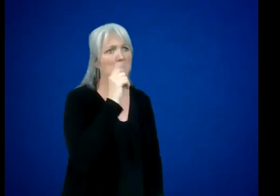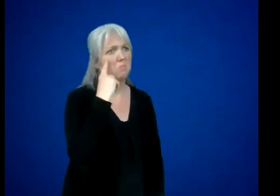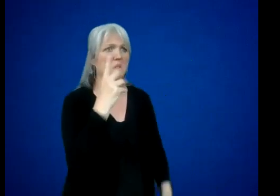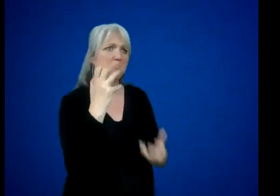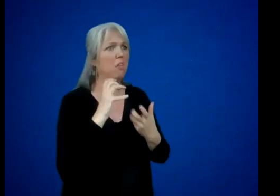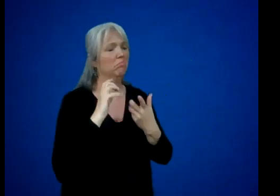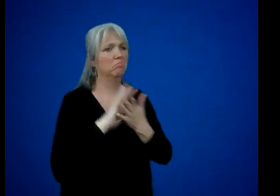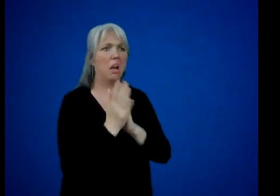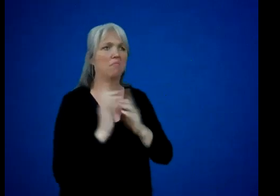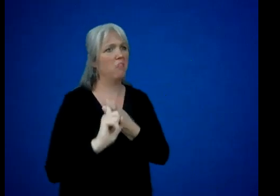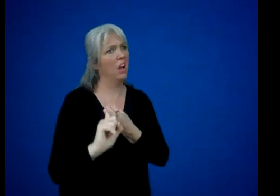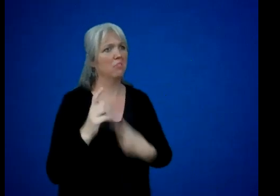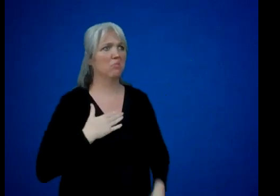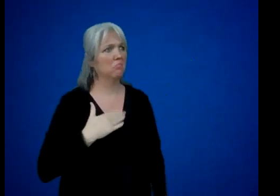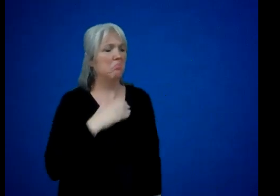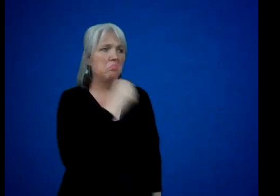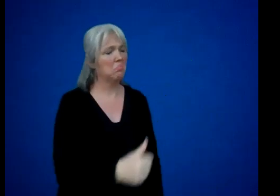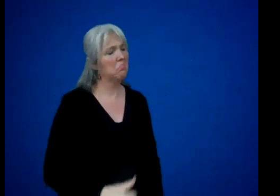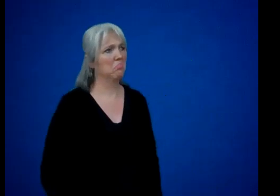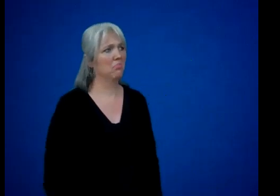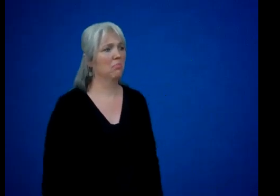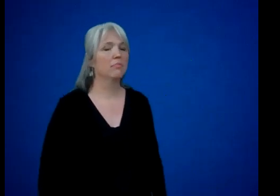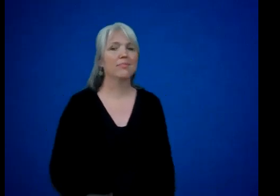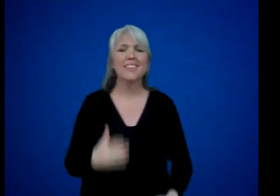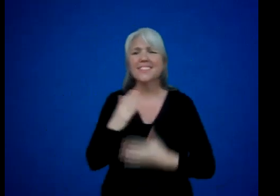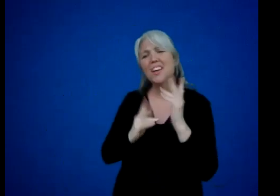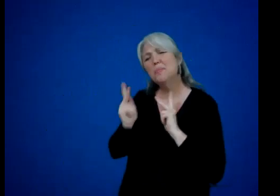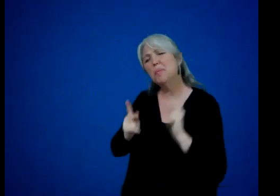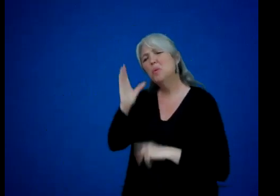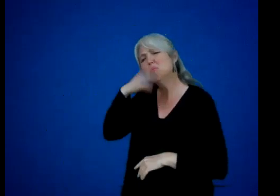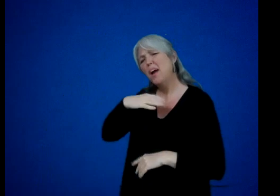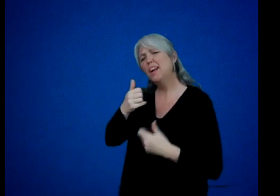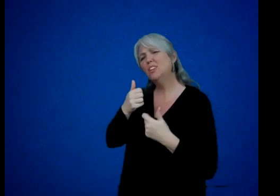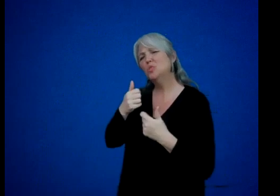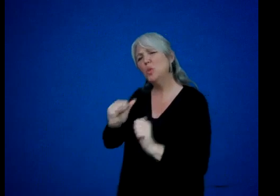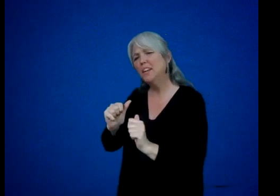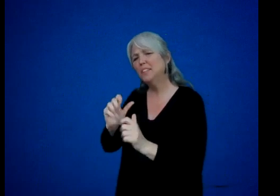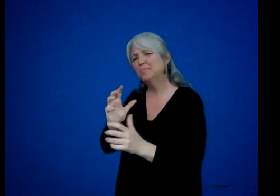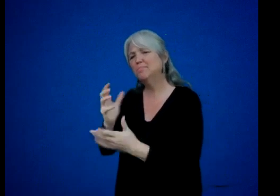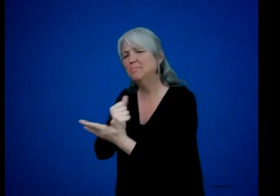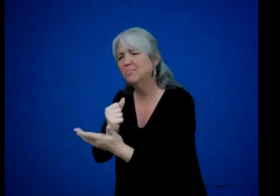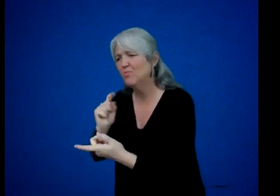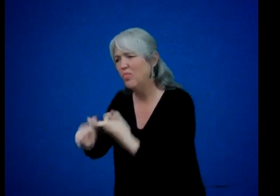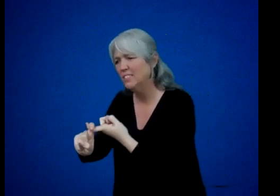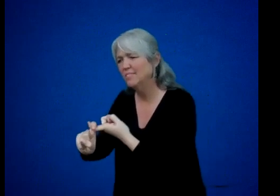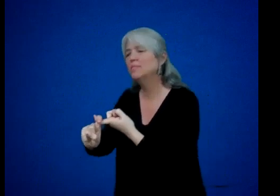be my friend. Some people have a strange way of going about making friends, he said.